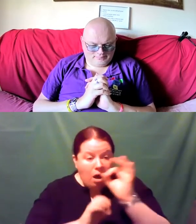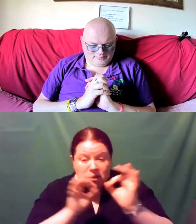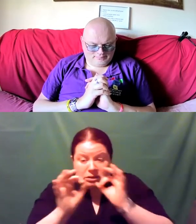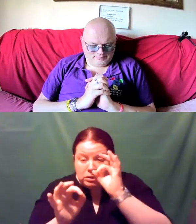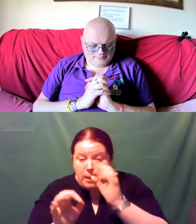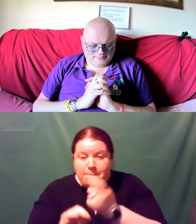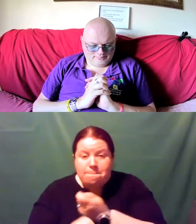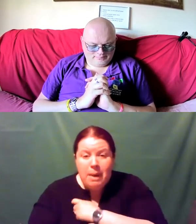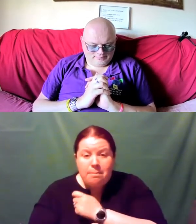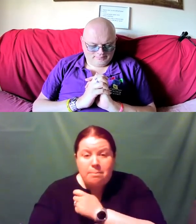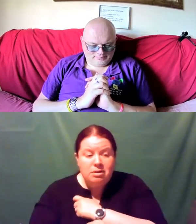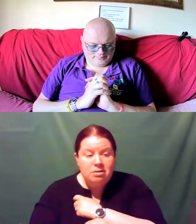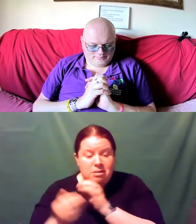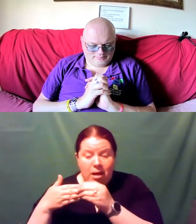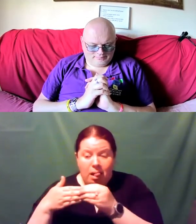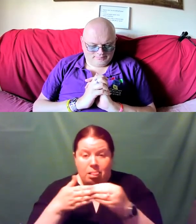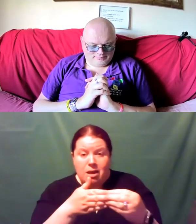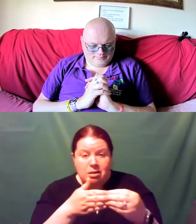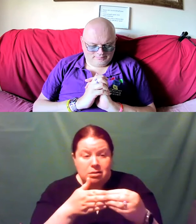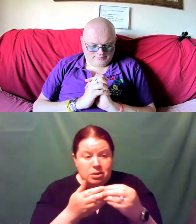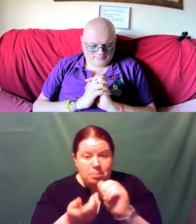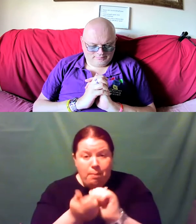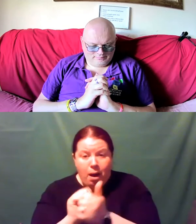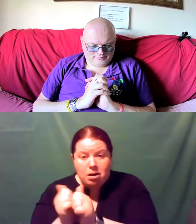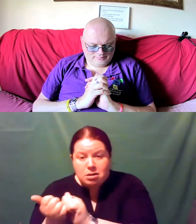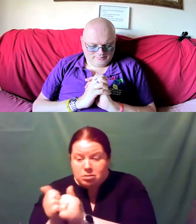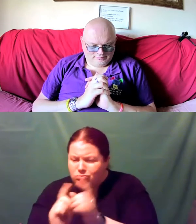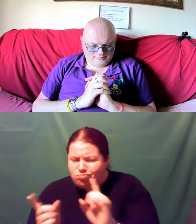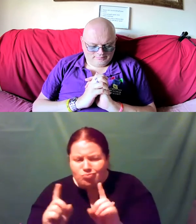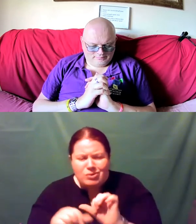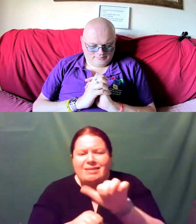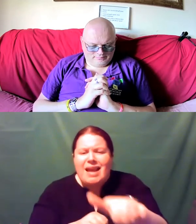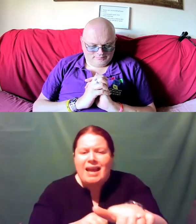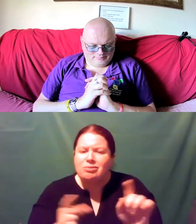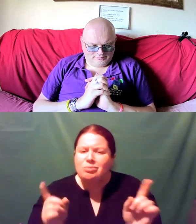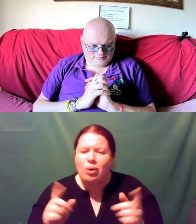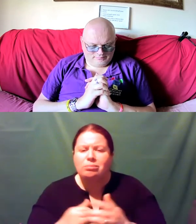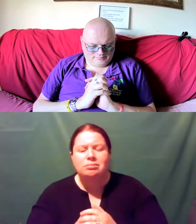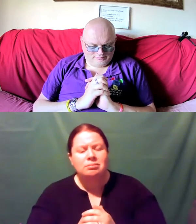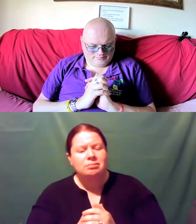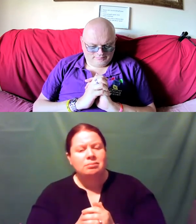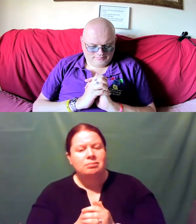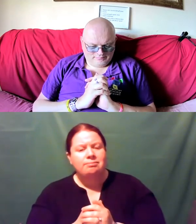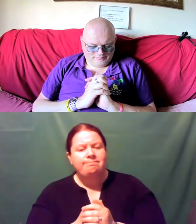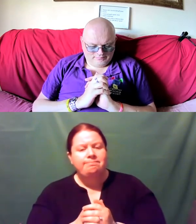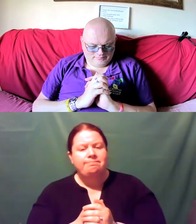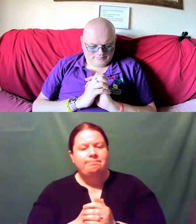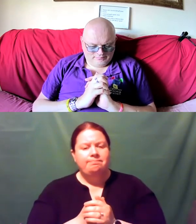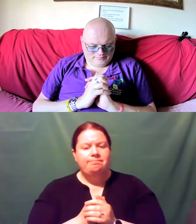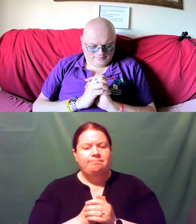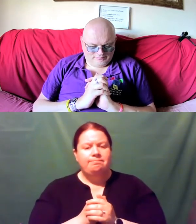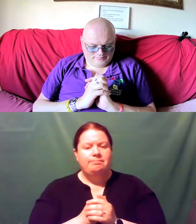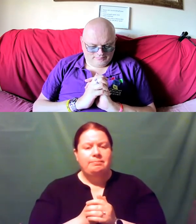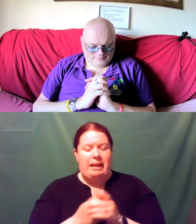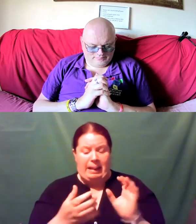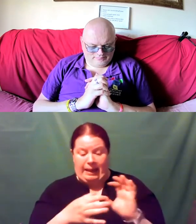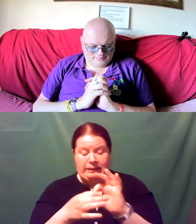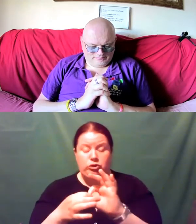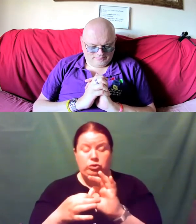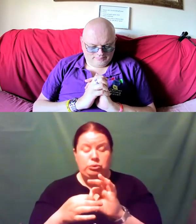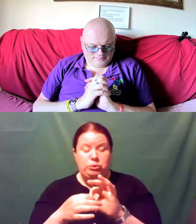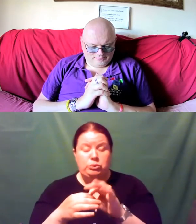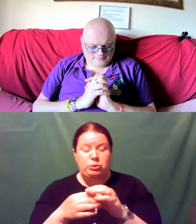partners, all kind of talking about where now, where do we go from here in terms of the Open Table Network. So I